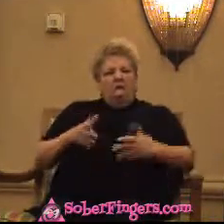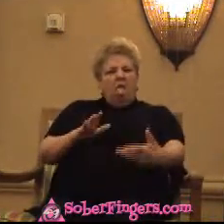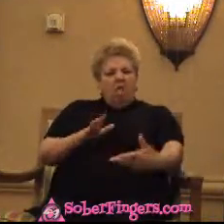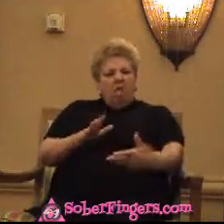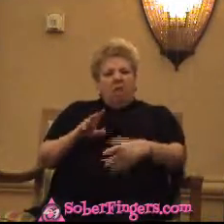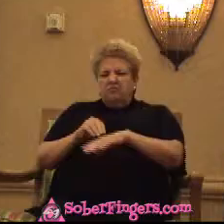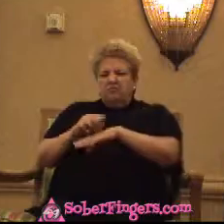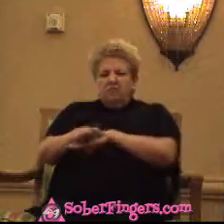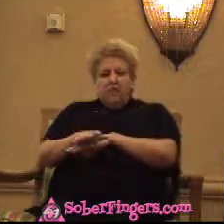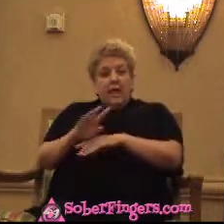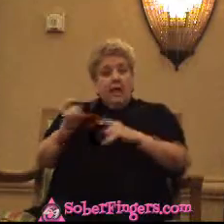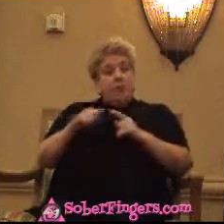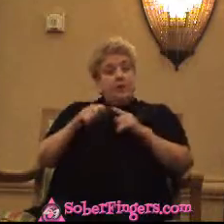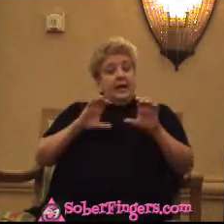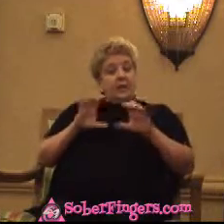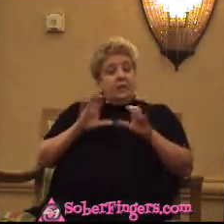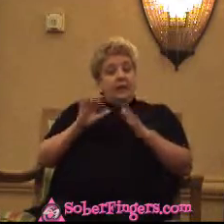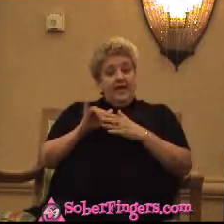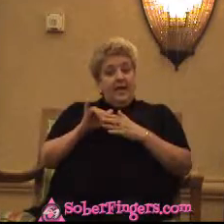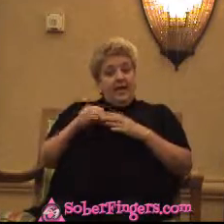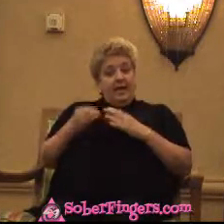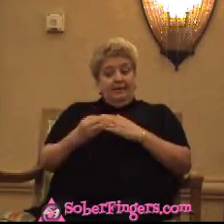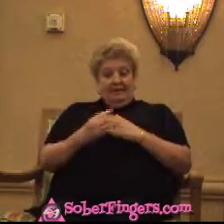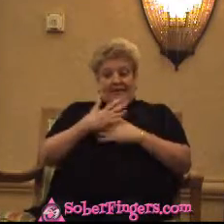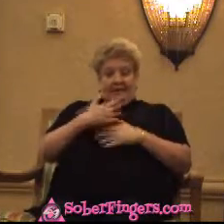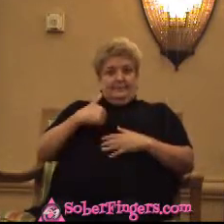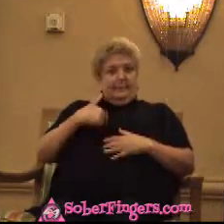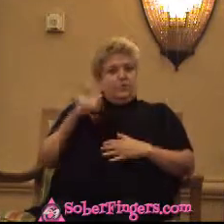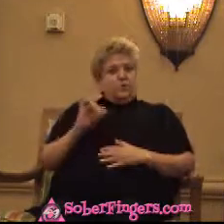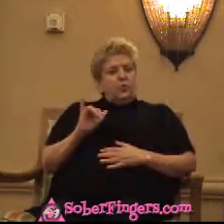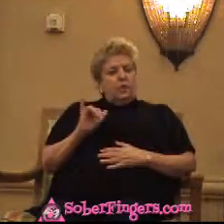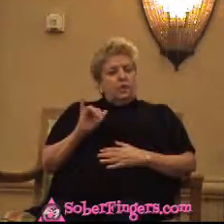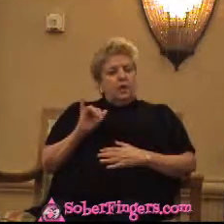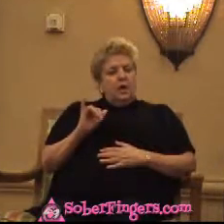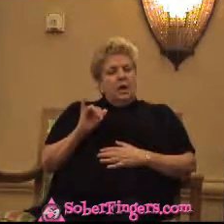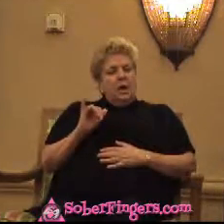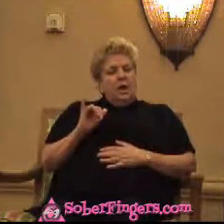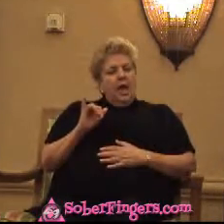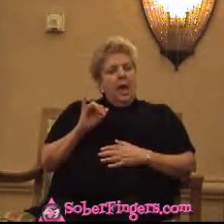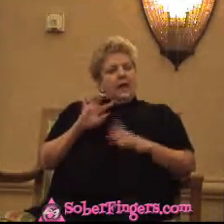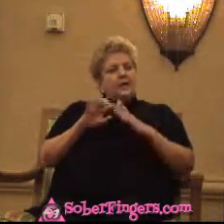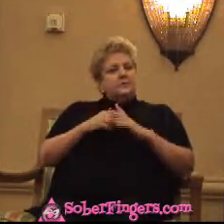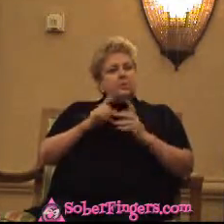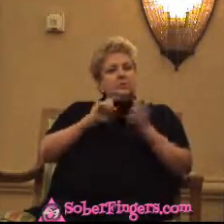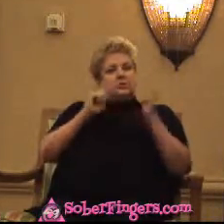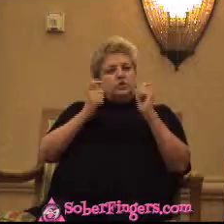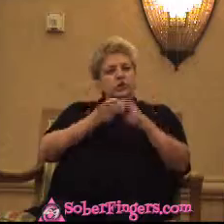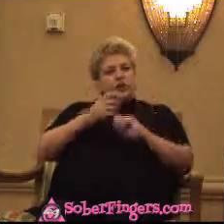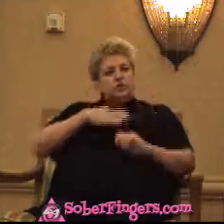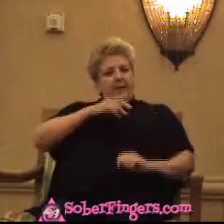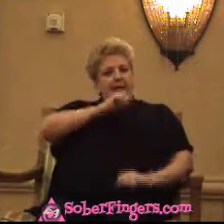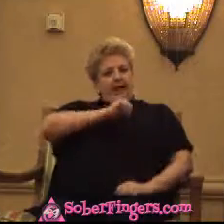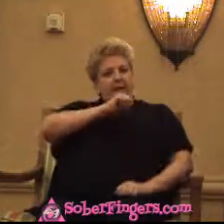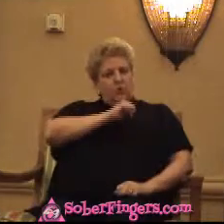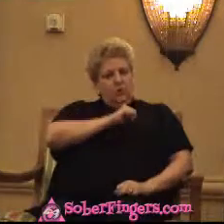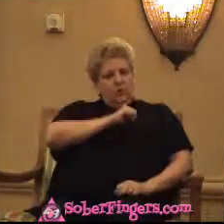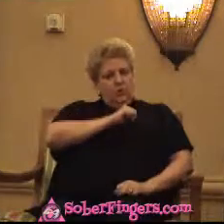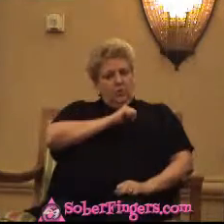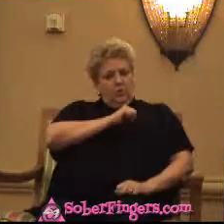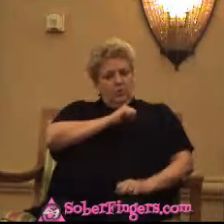affects I'm interfering with my own growth. And I kind of had a little change of attitude about what's going on with my sobriety, with my life, and what